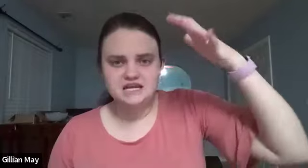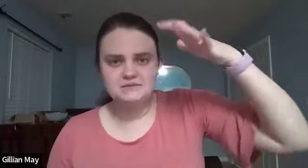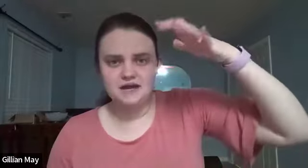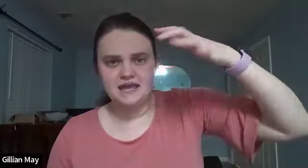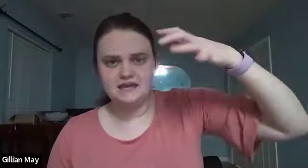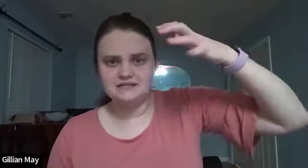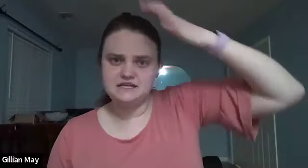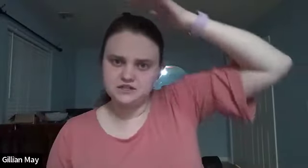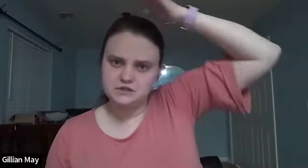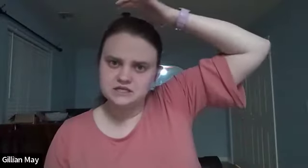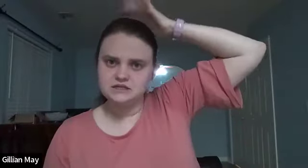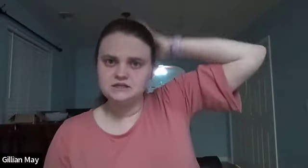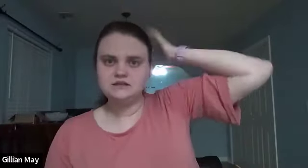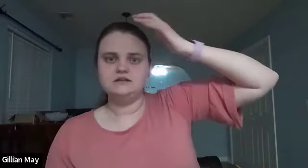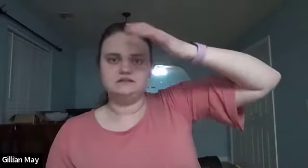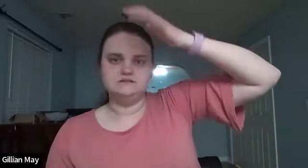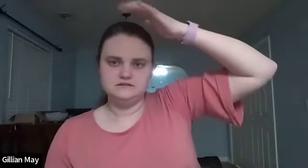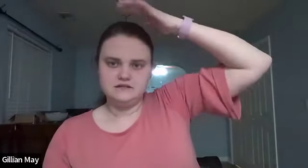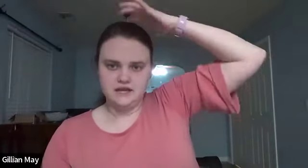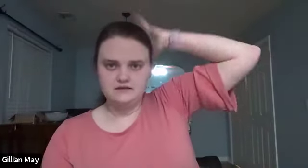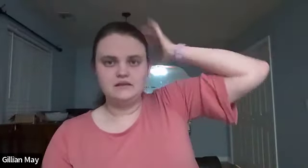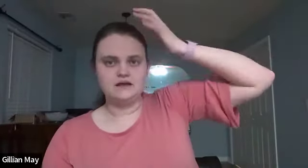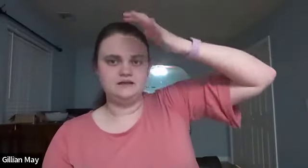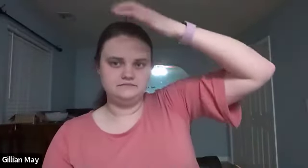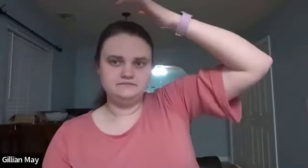shaking my hand as I do it. Yeah. Lion.